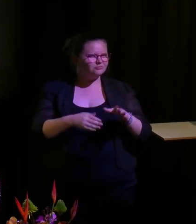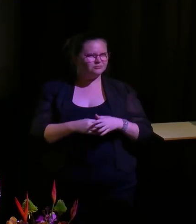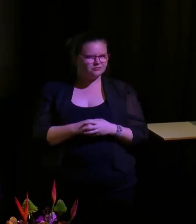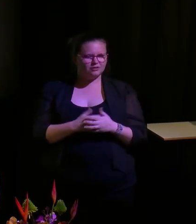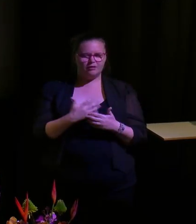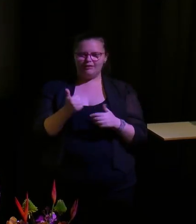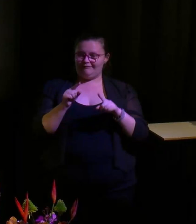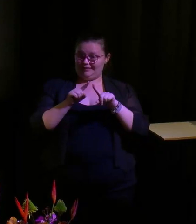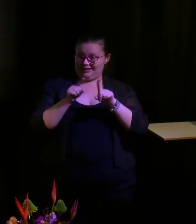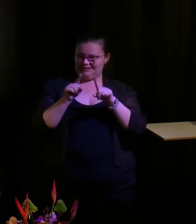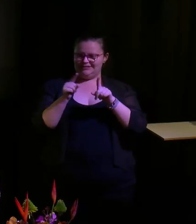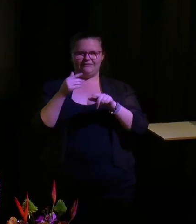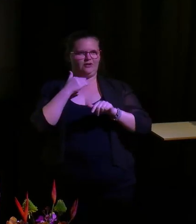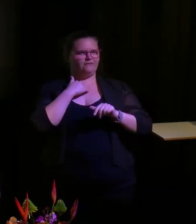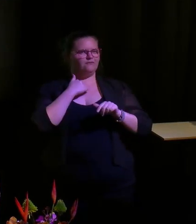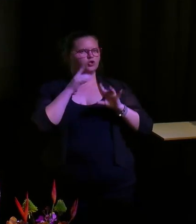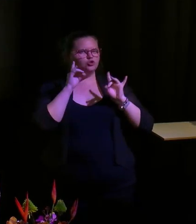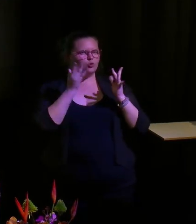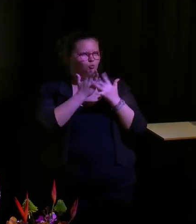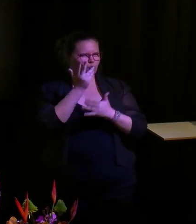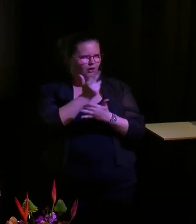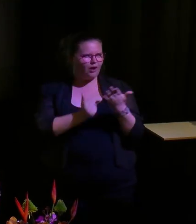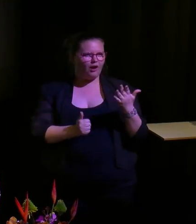those different voices in the exhibition.